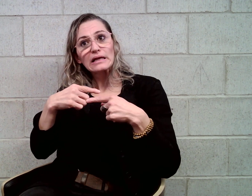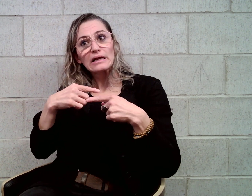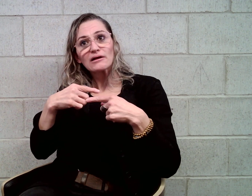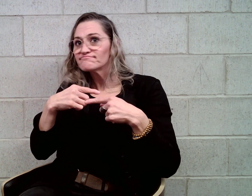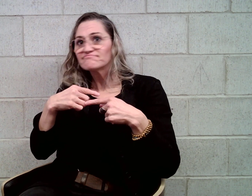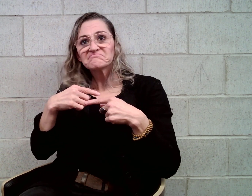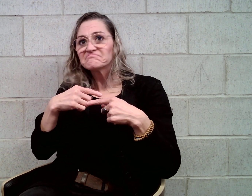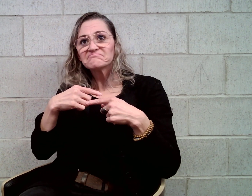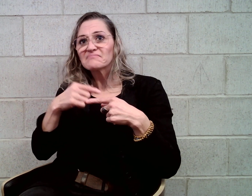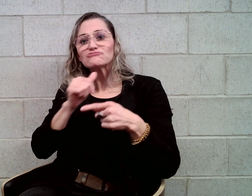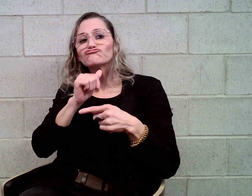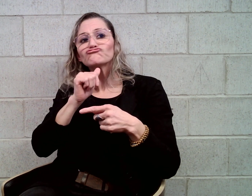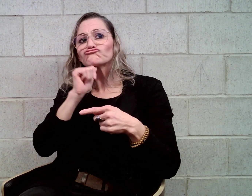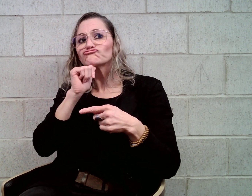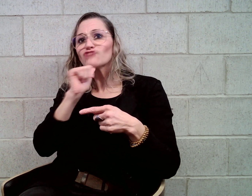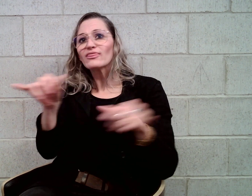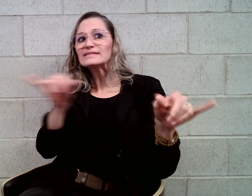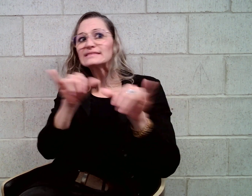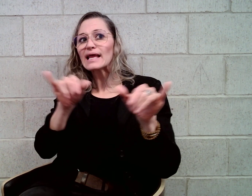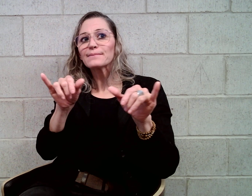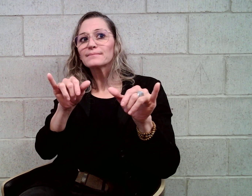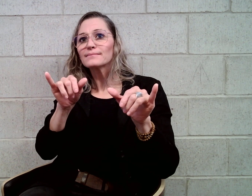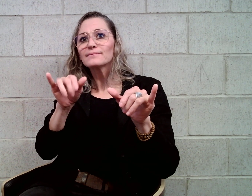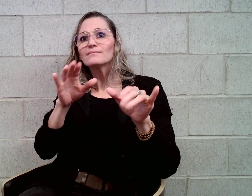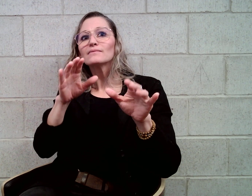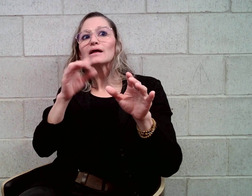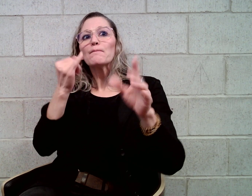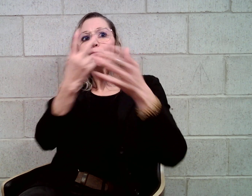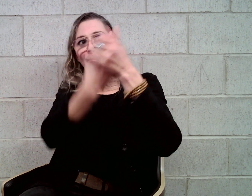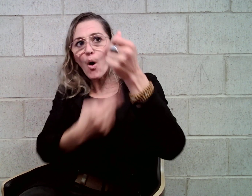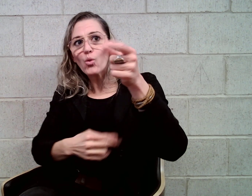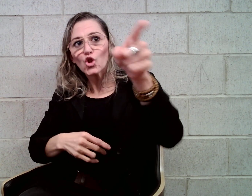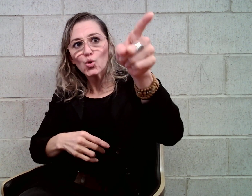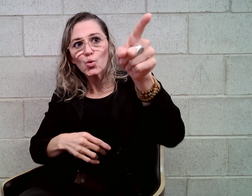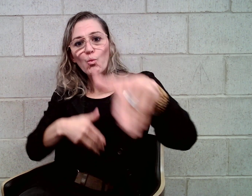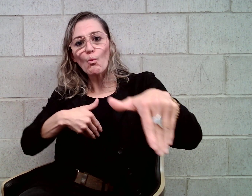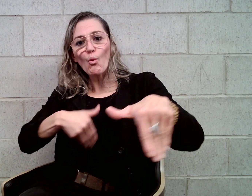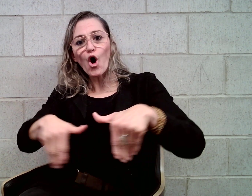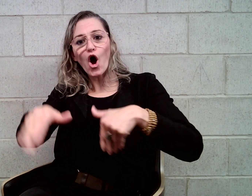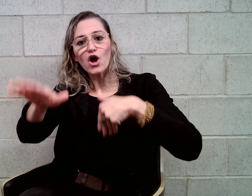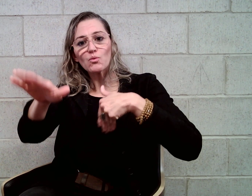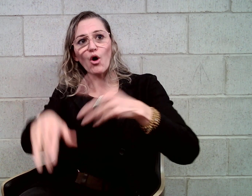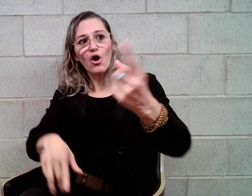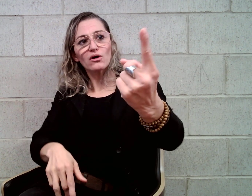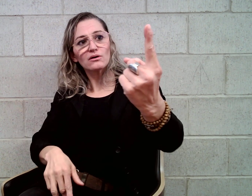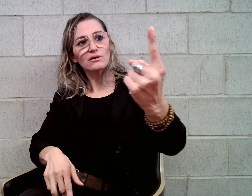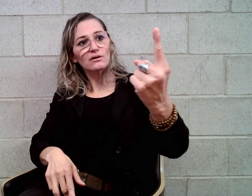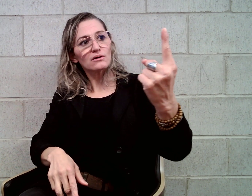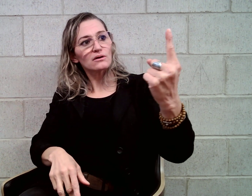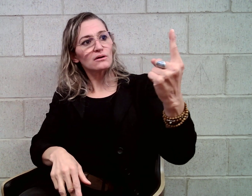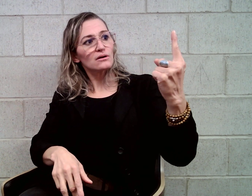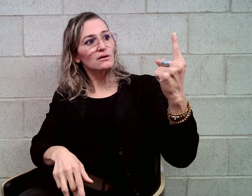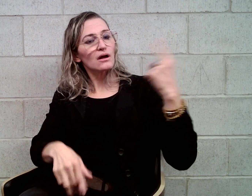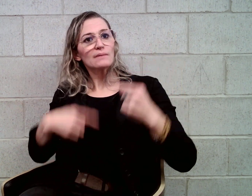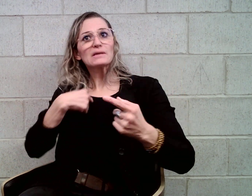I really believe that if it was just me signing there, it wouldn't have the power. It's having us together, the pacing of the